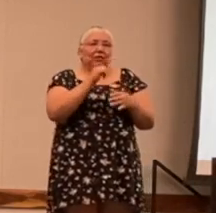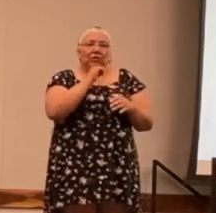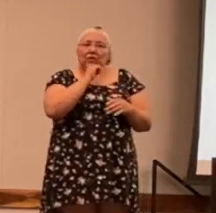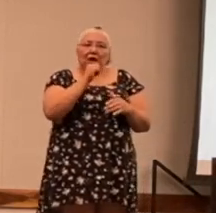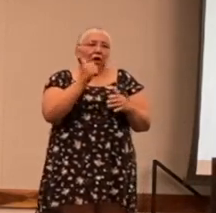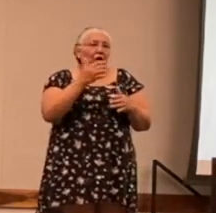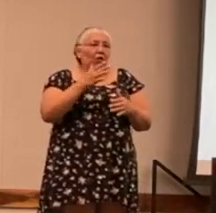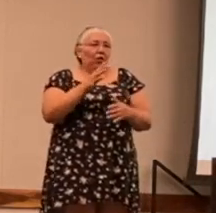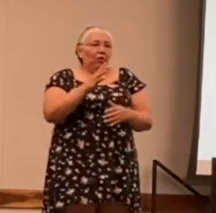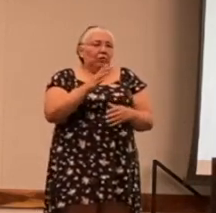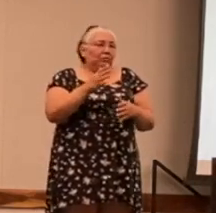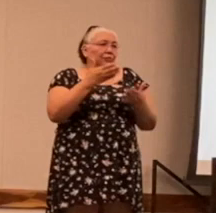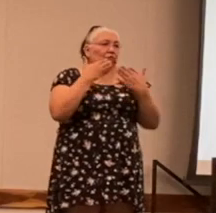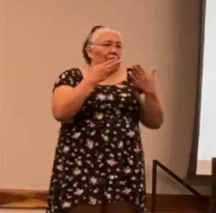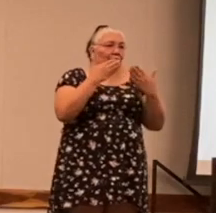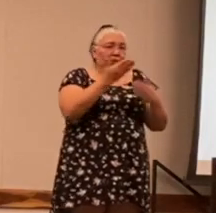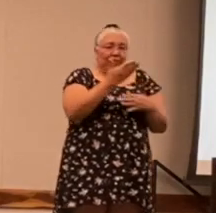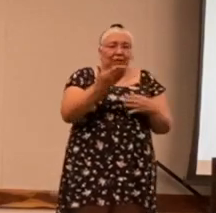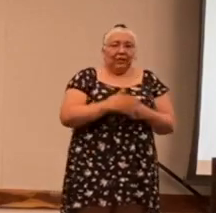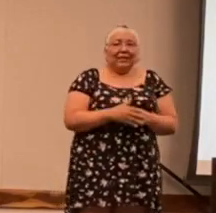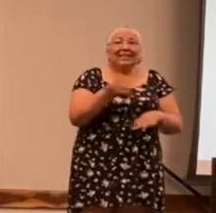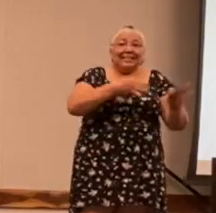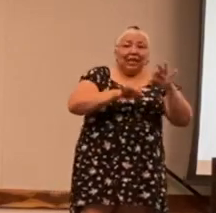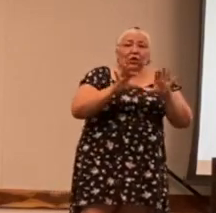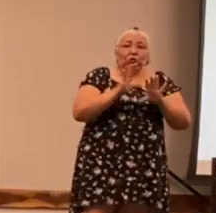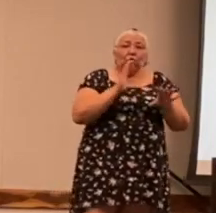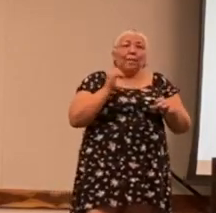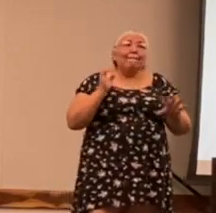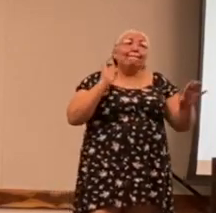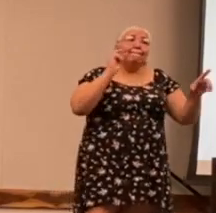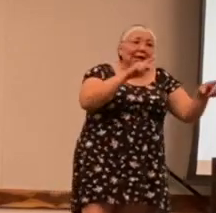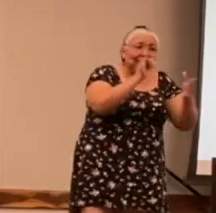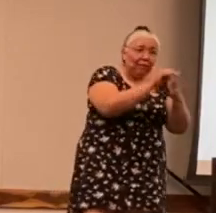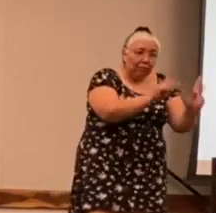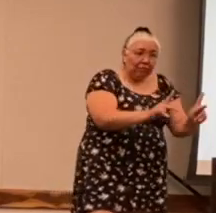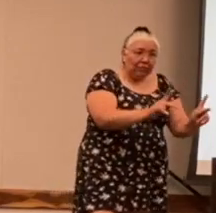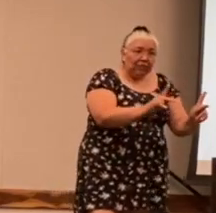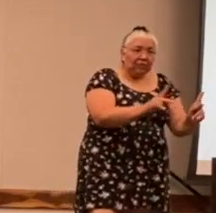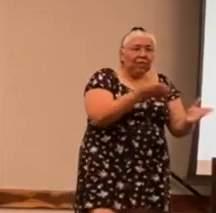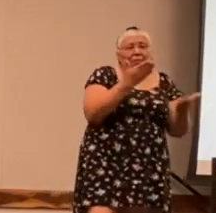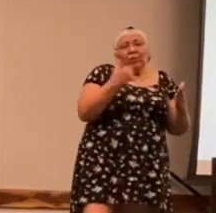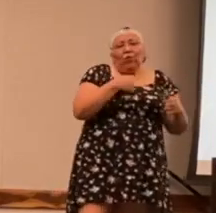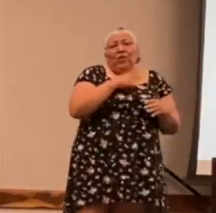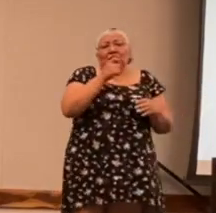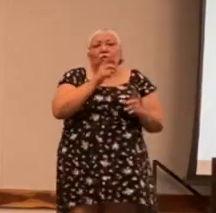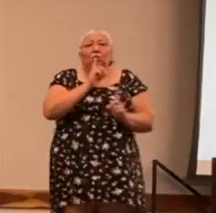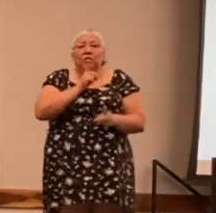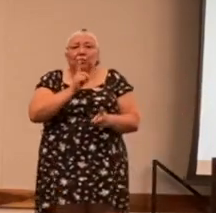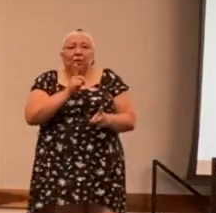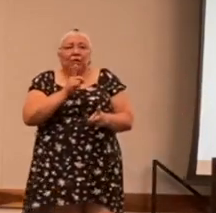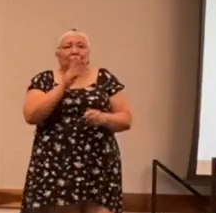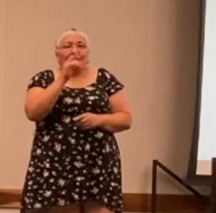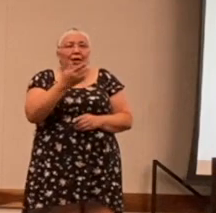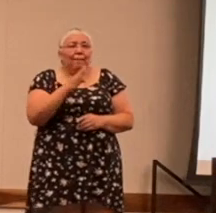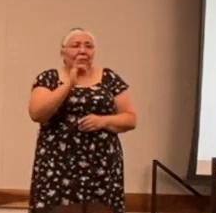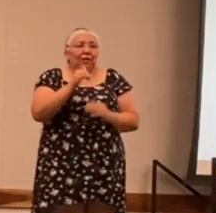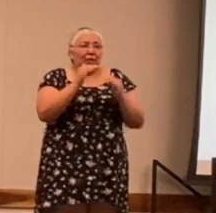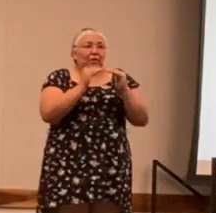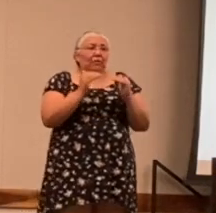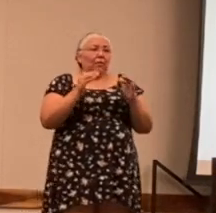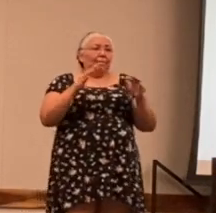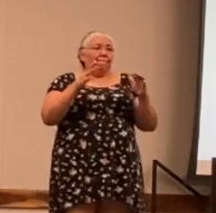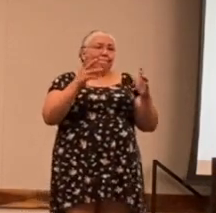us. So instead of doing it back to them, maybe we need to respond by being the bigger